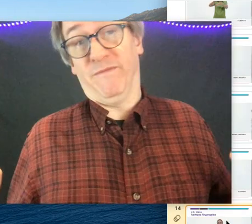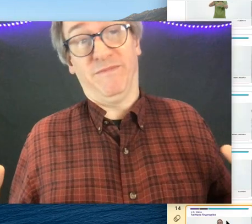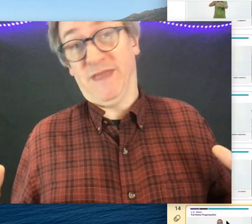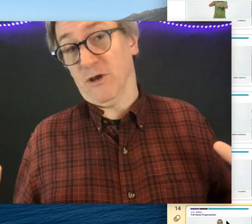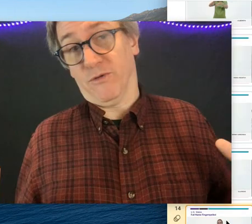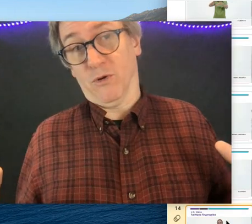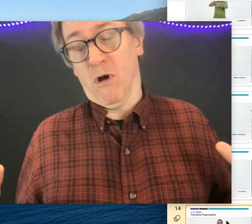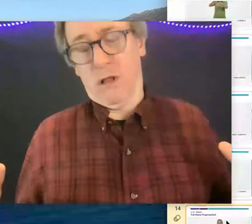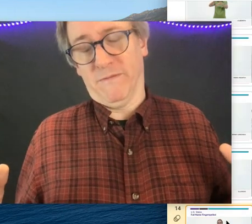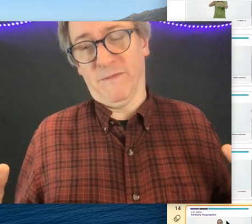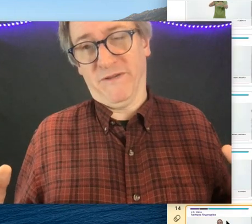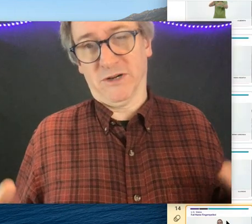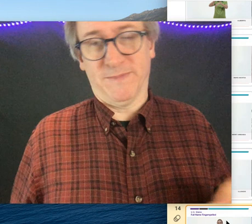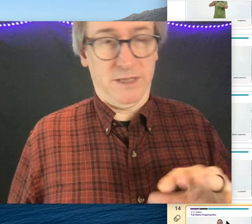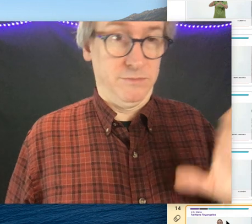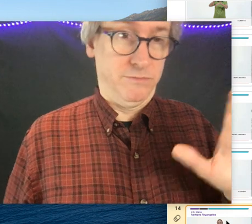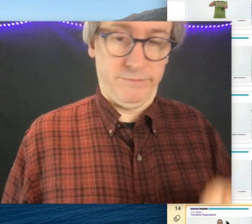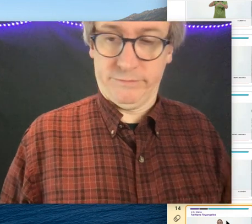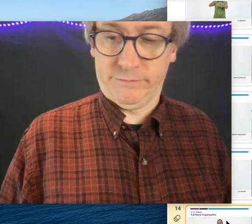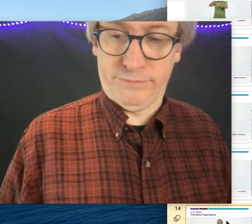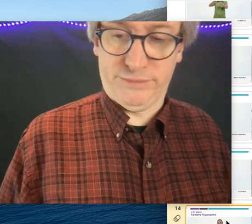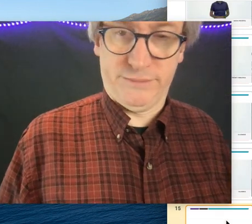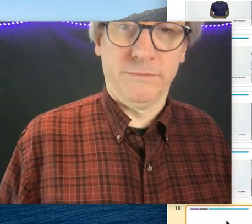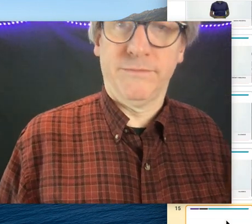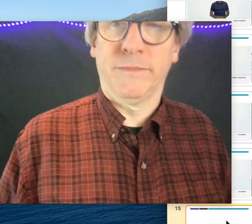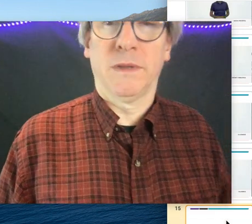Now, they go through all of them finger spelled.